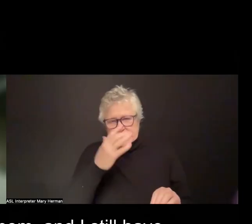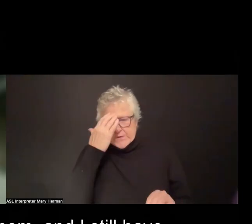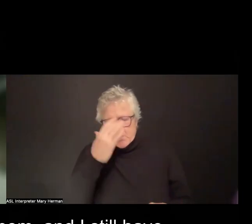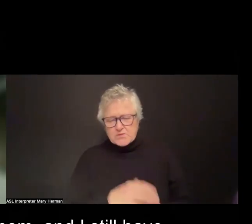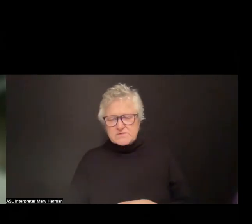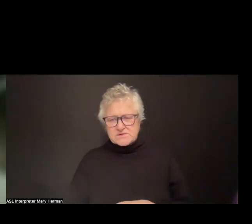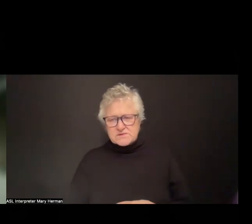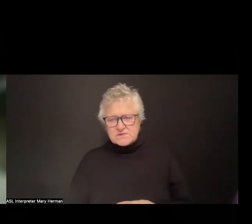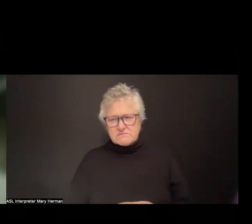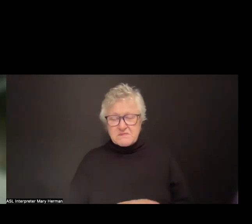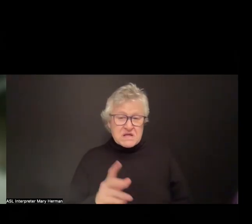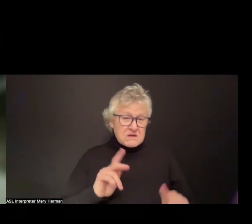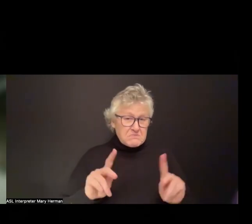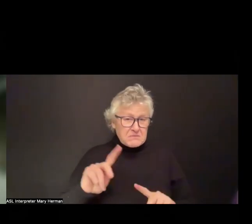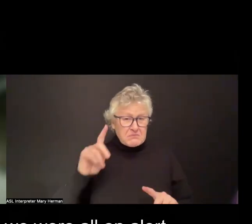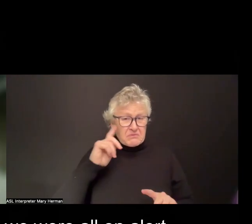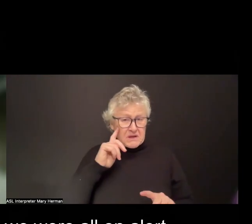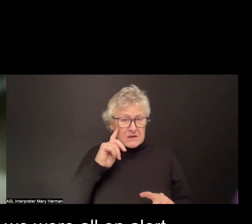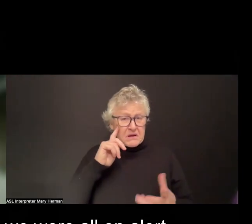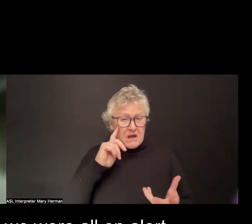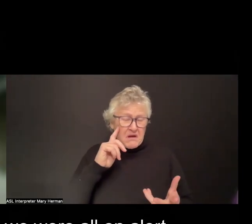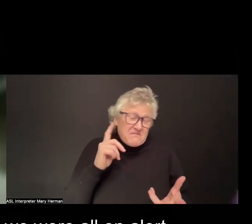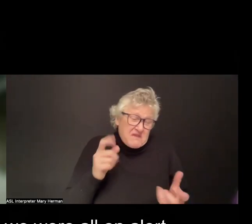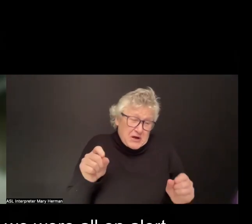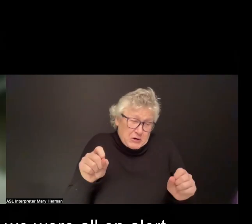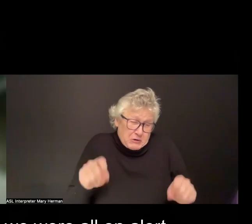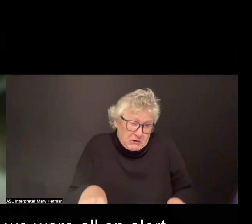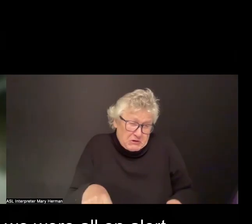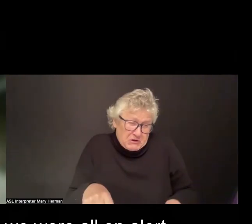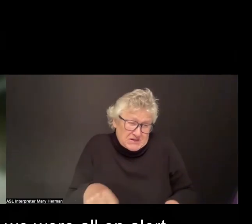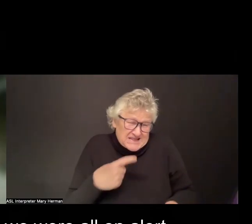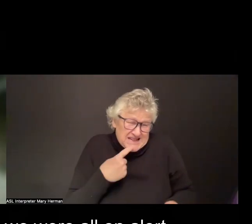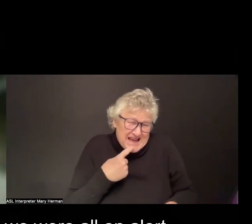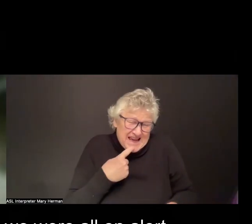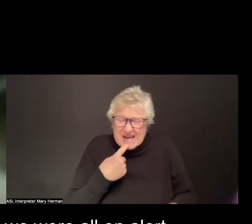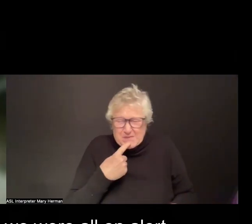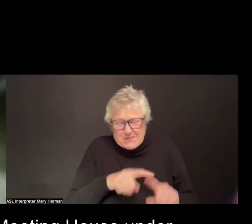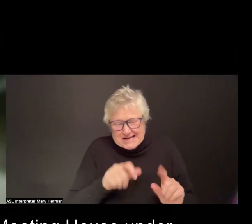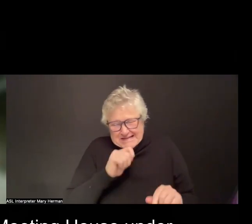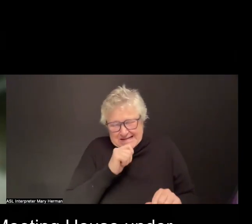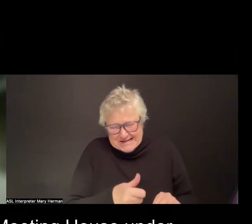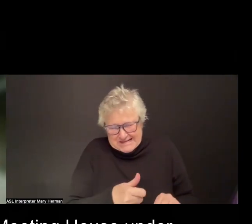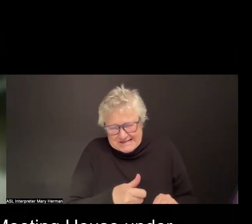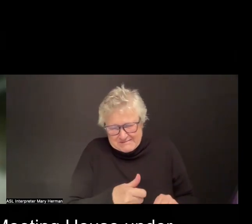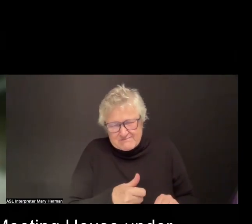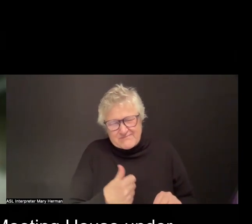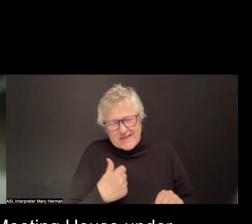still have all my teeth. That Sabbath day, we were all on alert for the pirates as we gathered on the steps of the North Meeting House under the